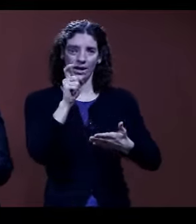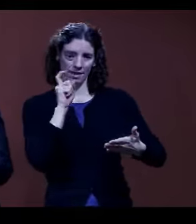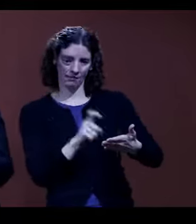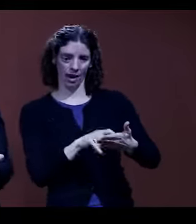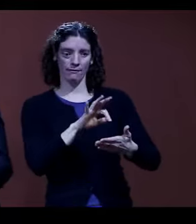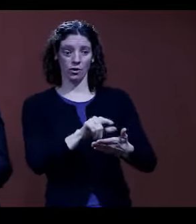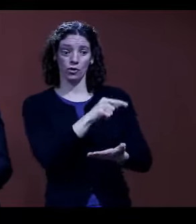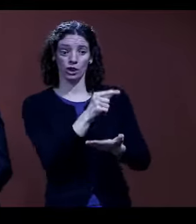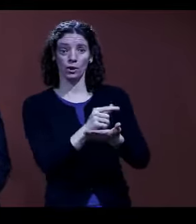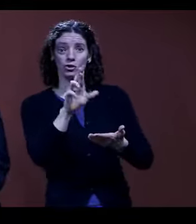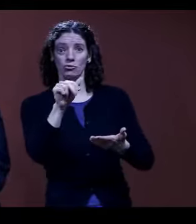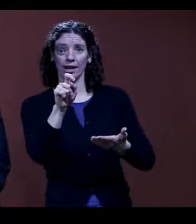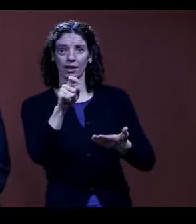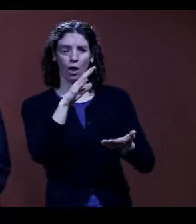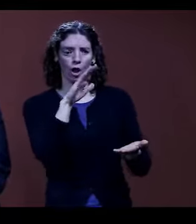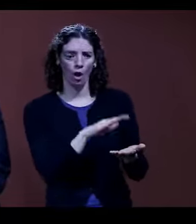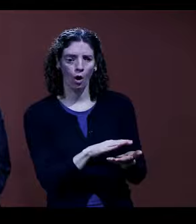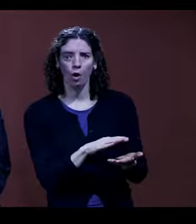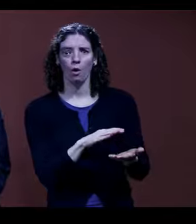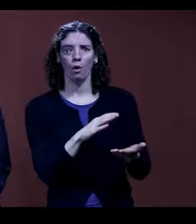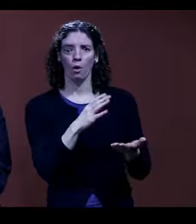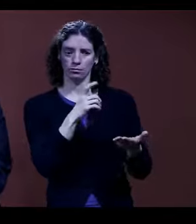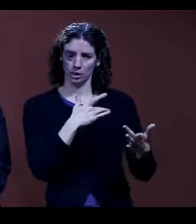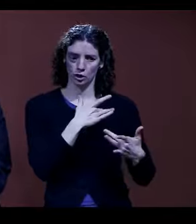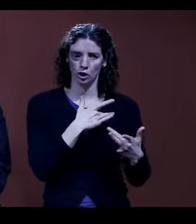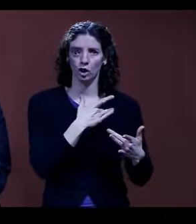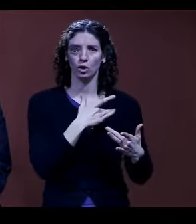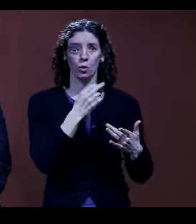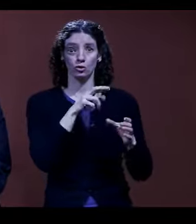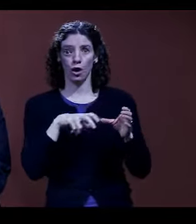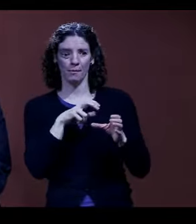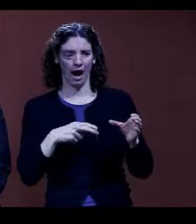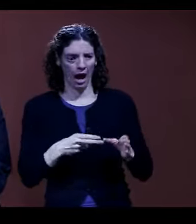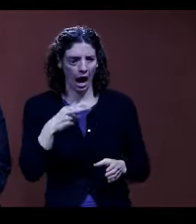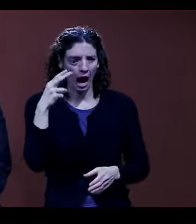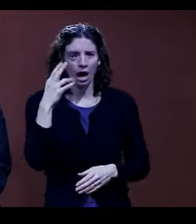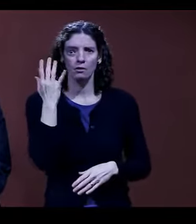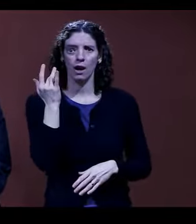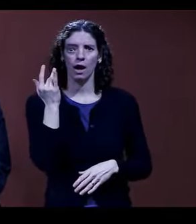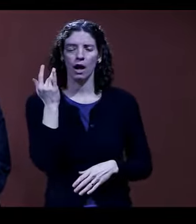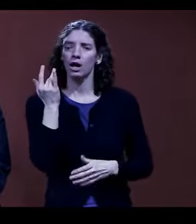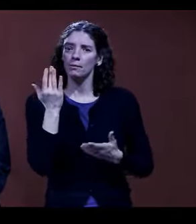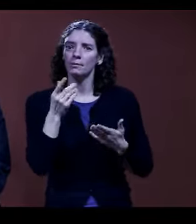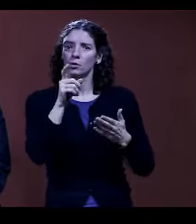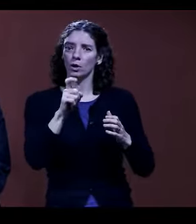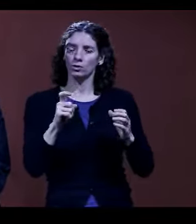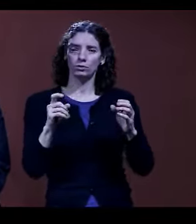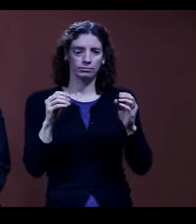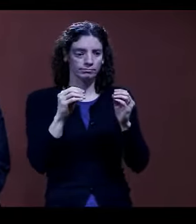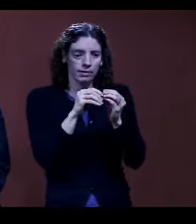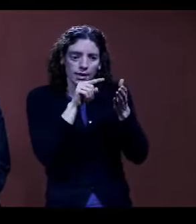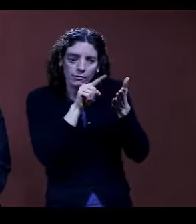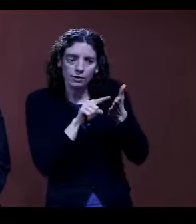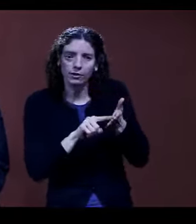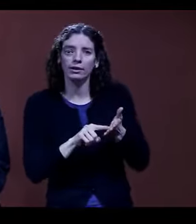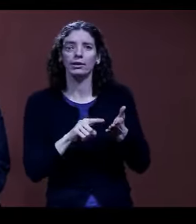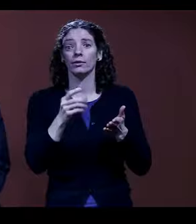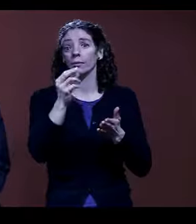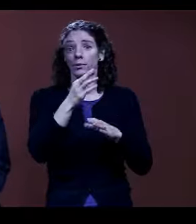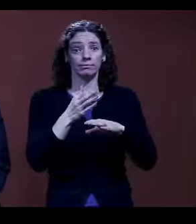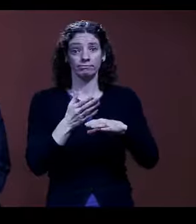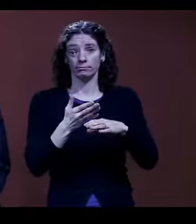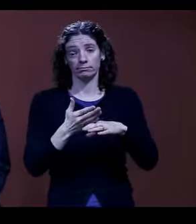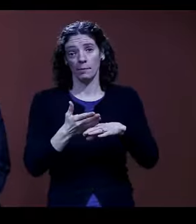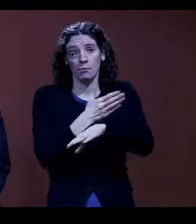dropout rates are an area of concern. And maybe something that you would want to do some further analysis on or develop